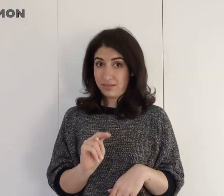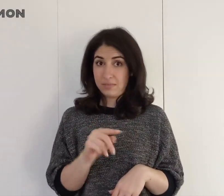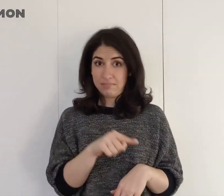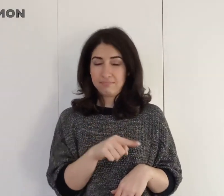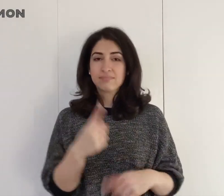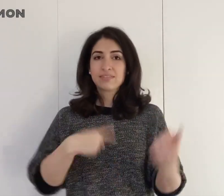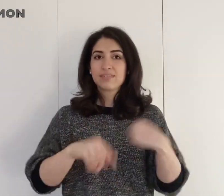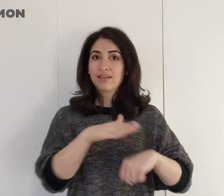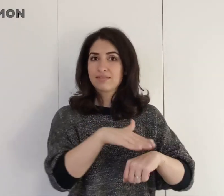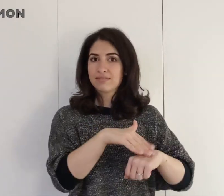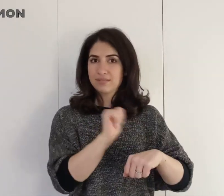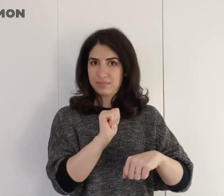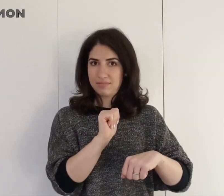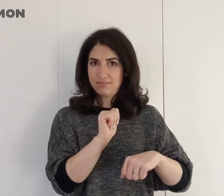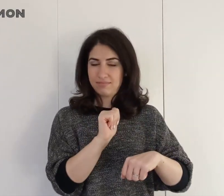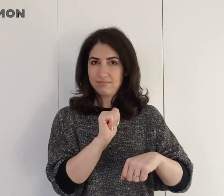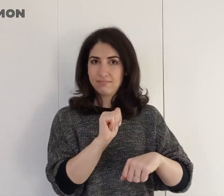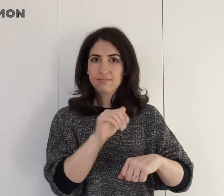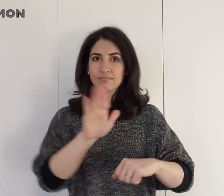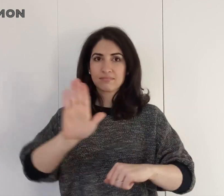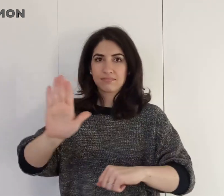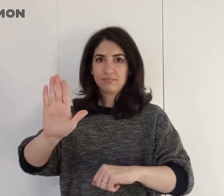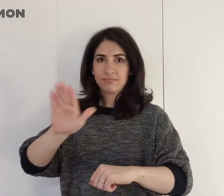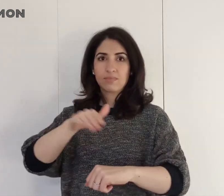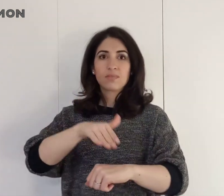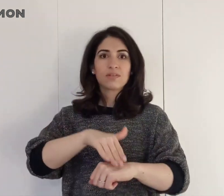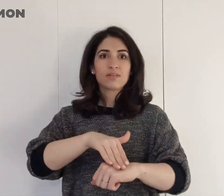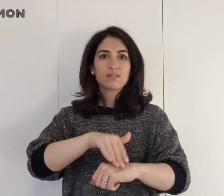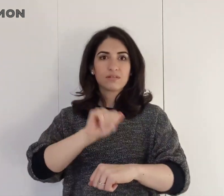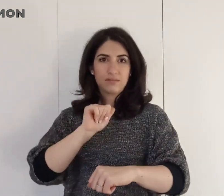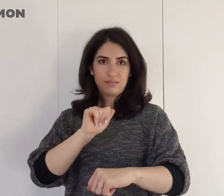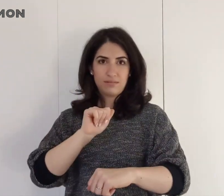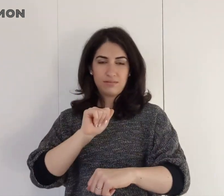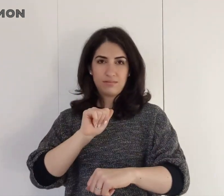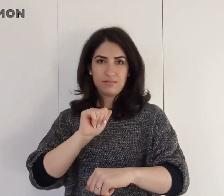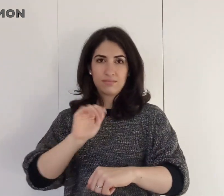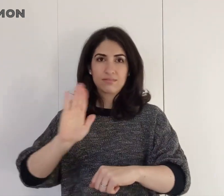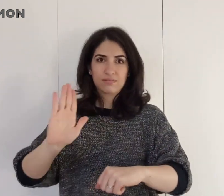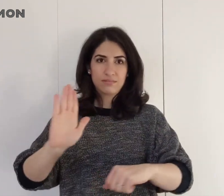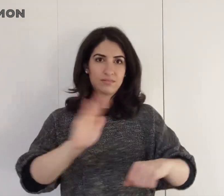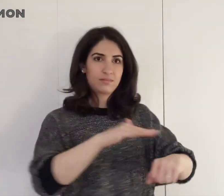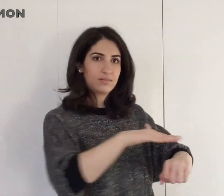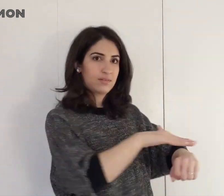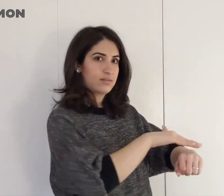Summon is signed like this. Summon.